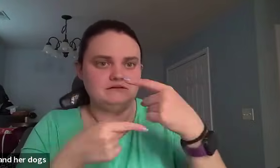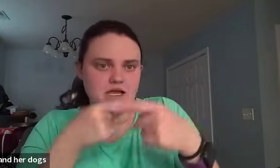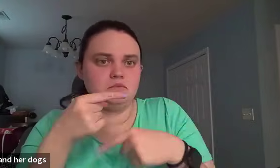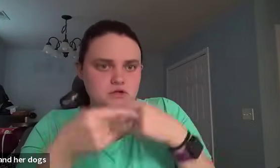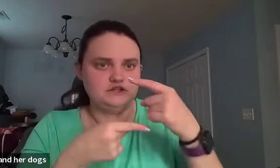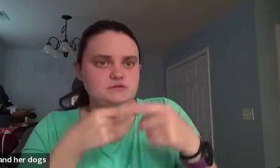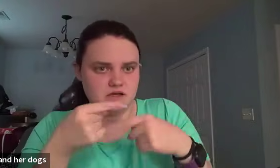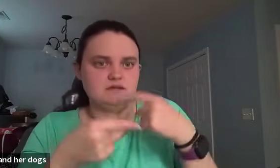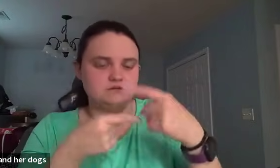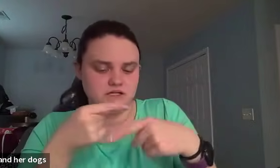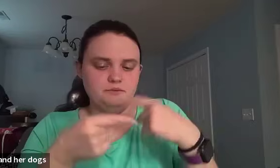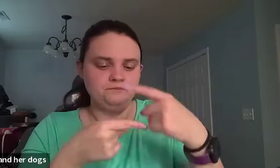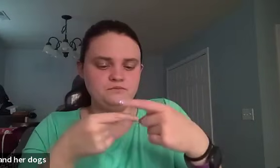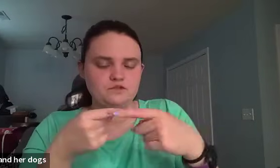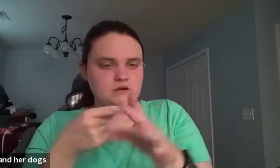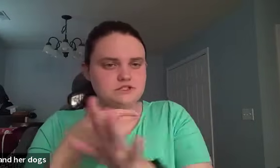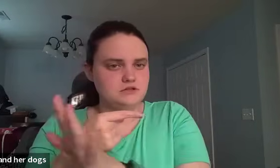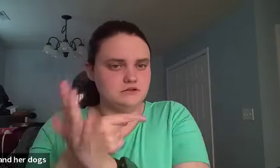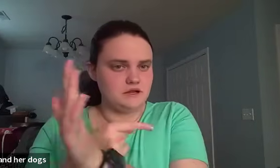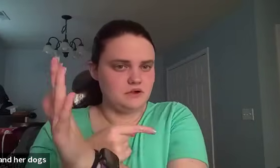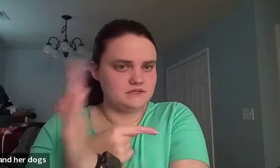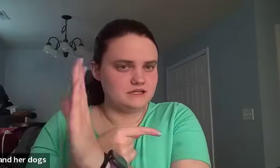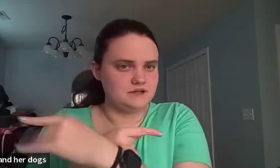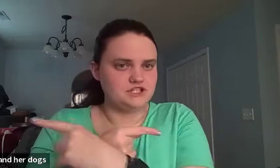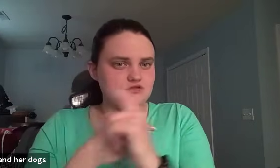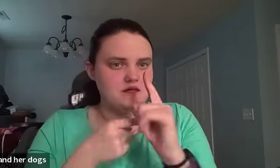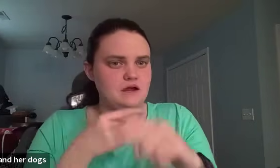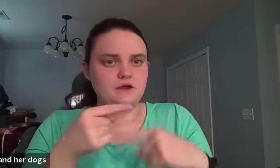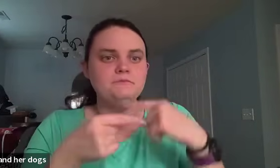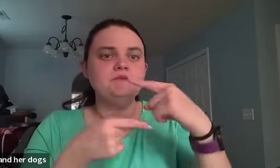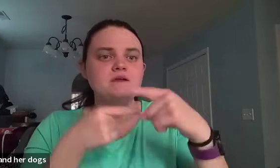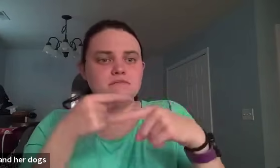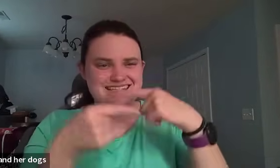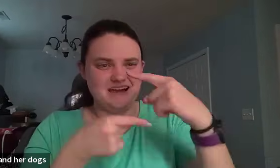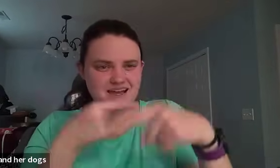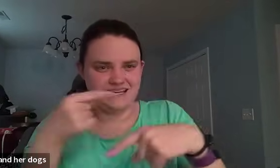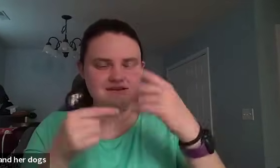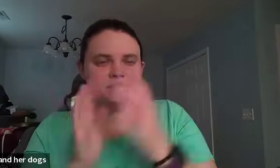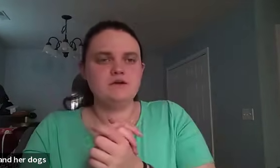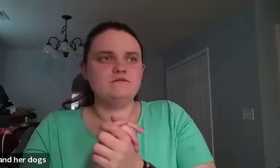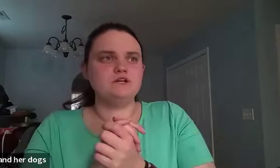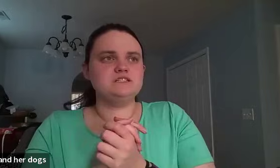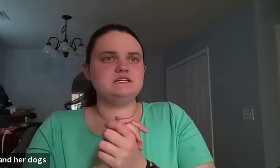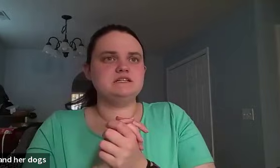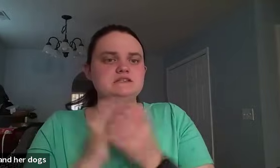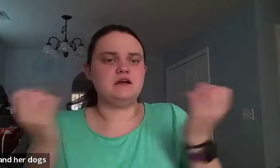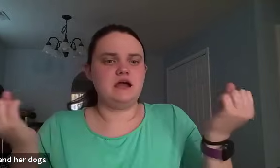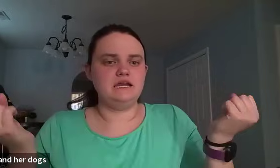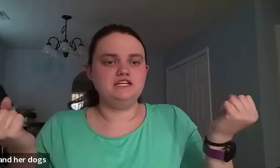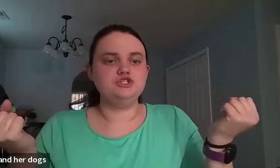like I'm learning to sign sort of deal, which I will show you learn, I promise. I know I just threw that out there. But sign versus I need you